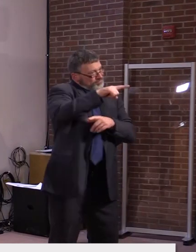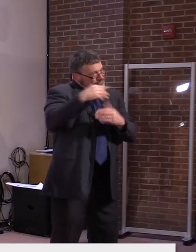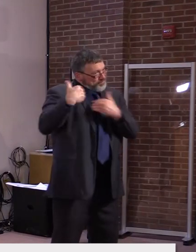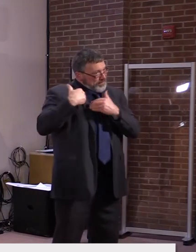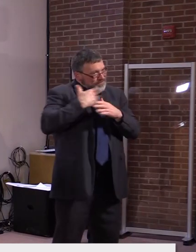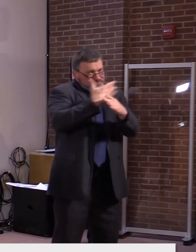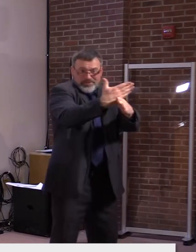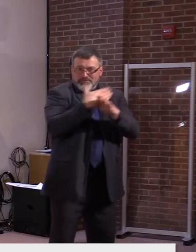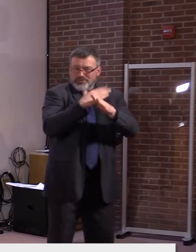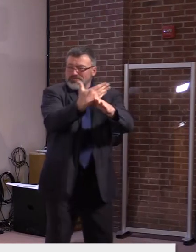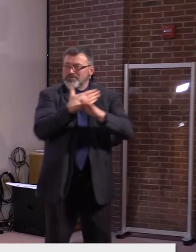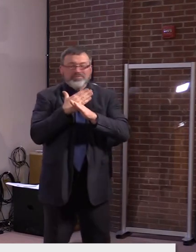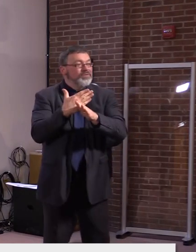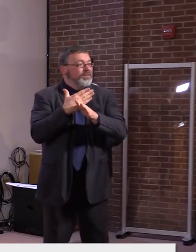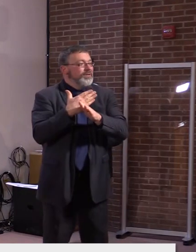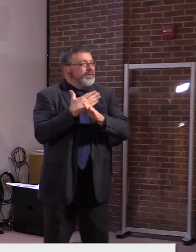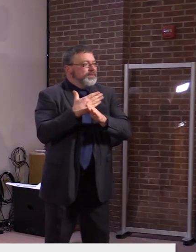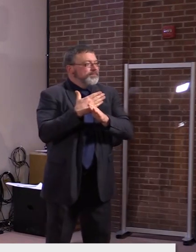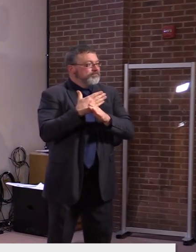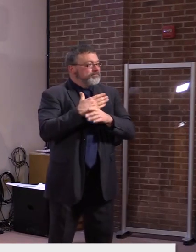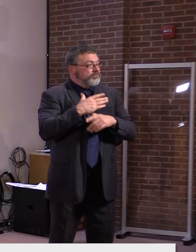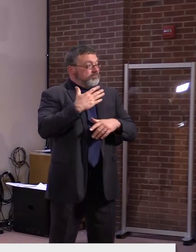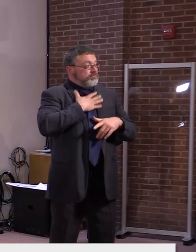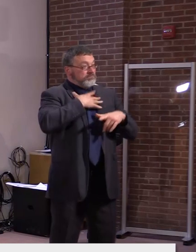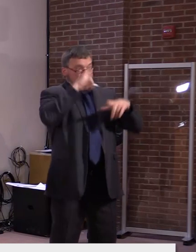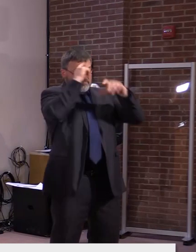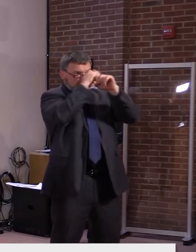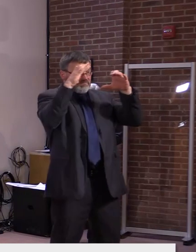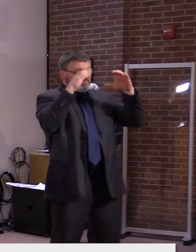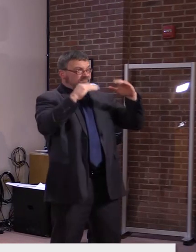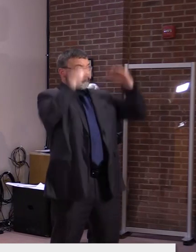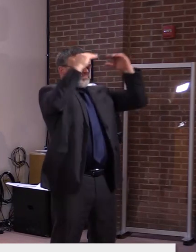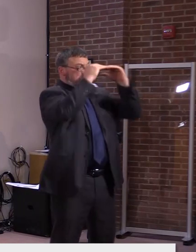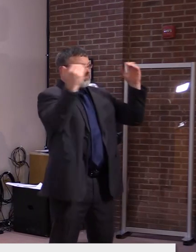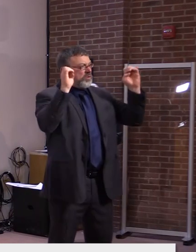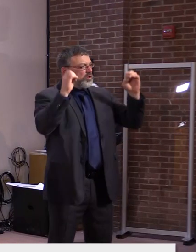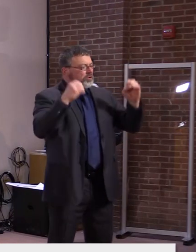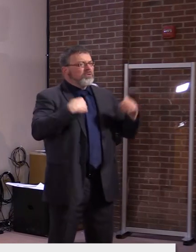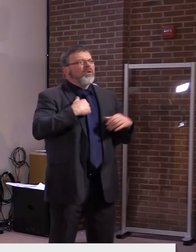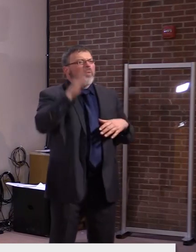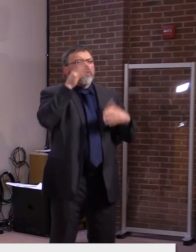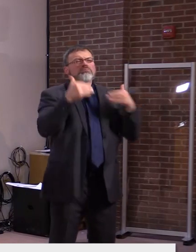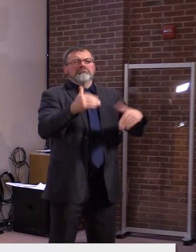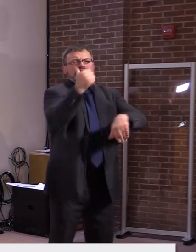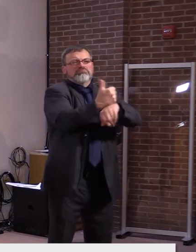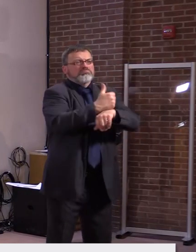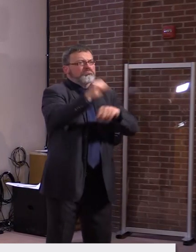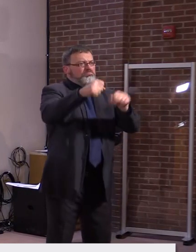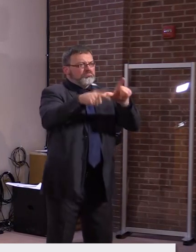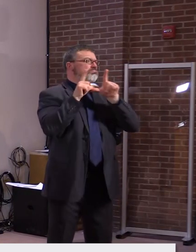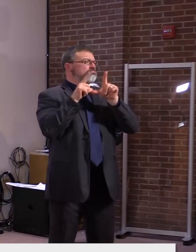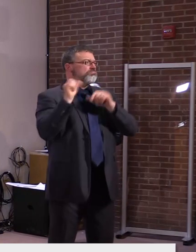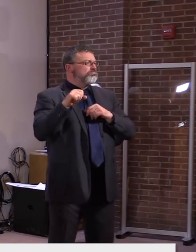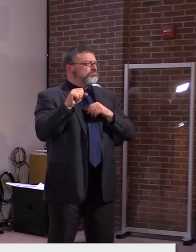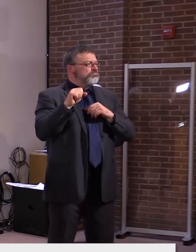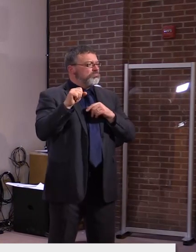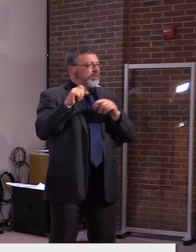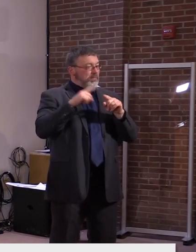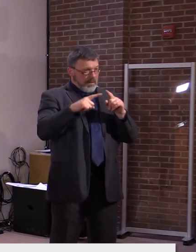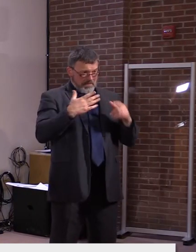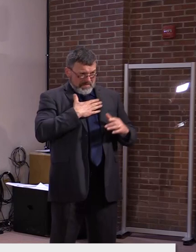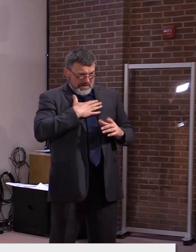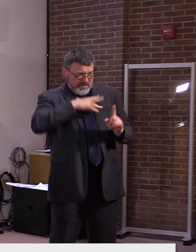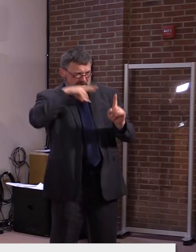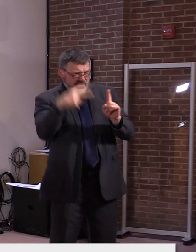state of emergency would be helpful in this case, I'd impose it. But it would not be from my standpoint